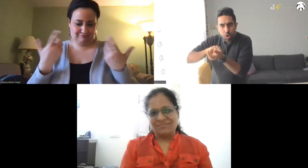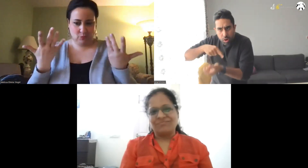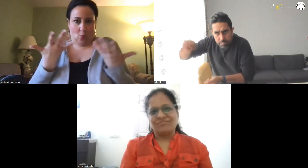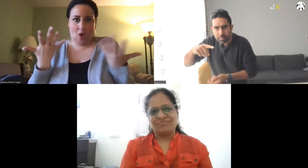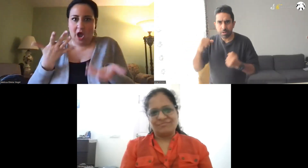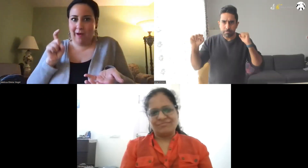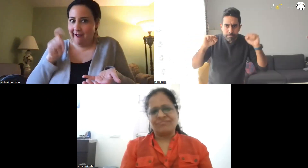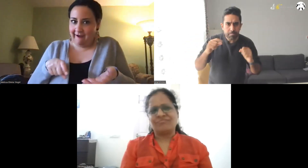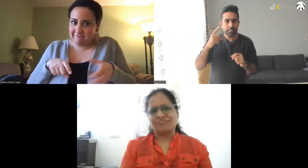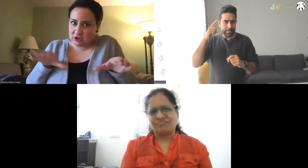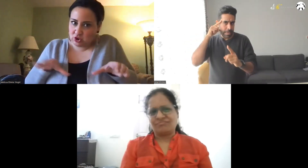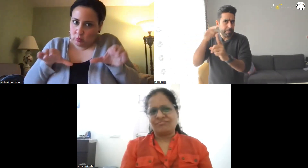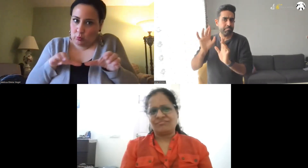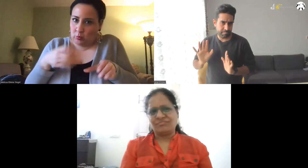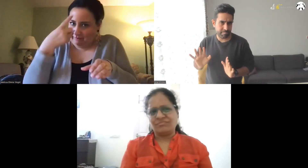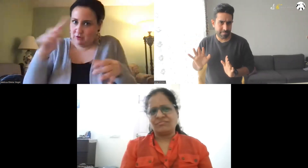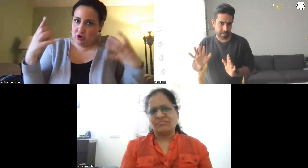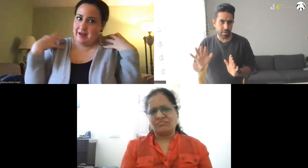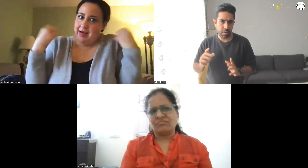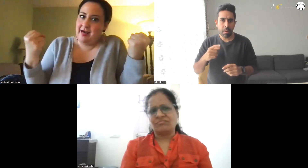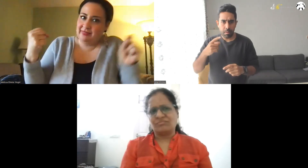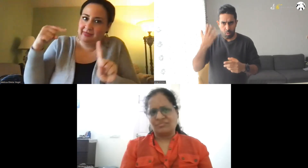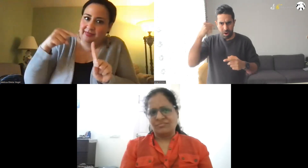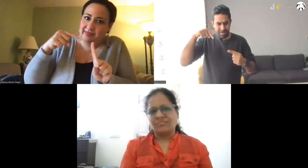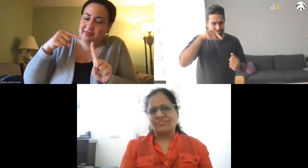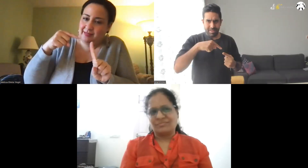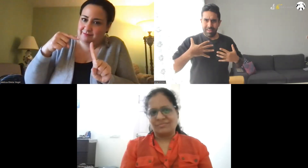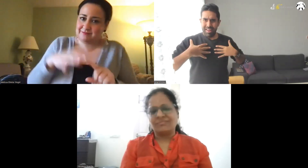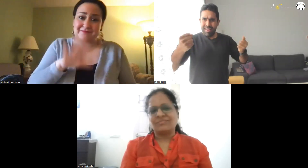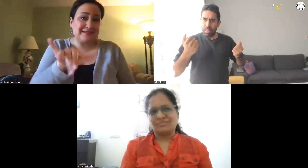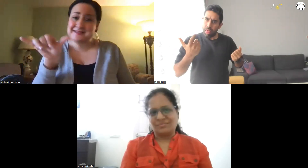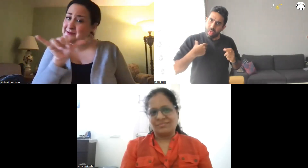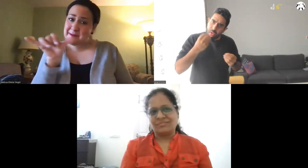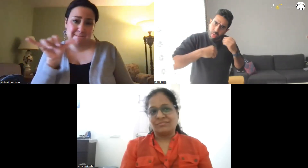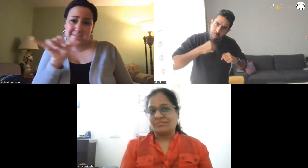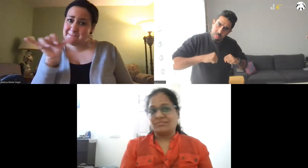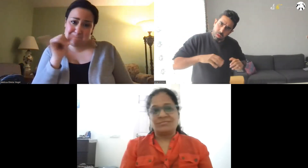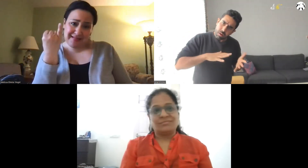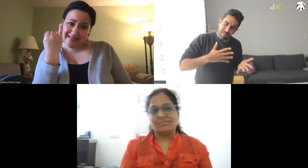terms. You have to be fit. You can do exercise, and that should be the foremost thing. You can think about your